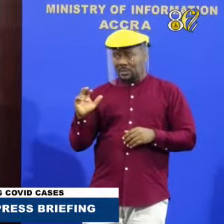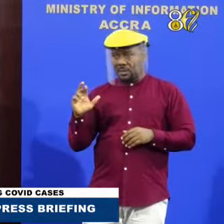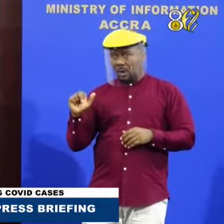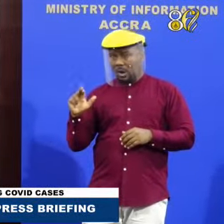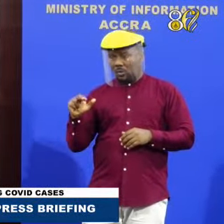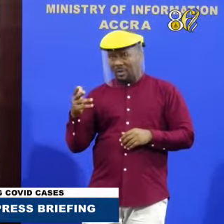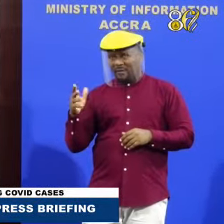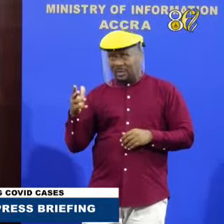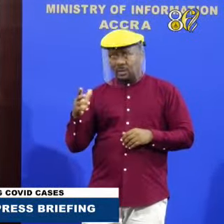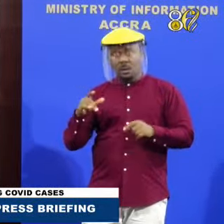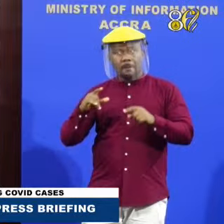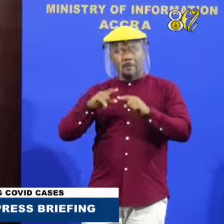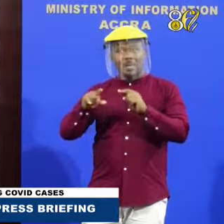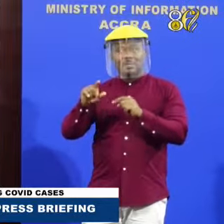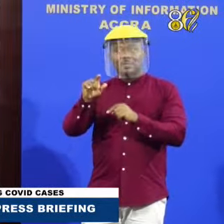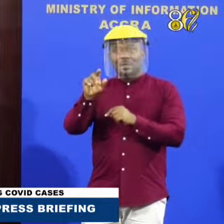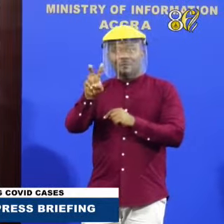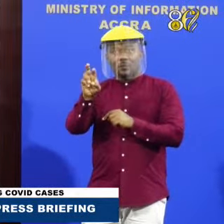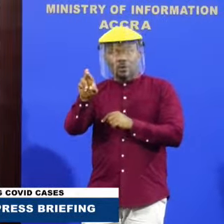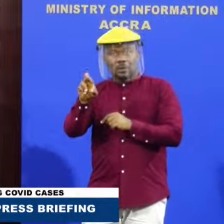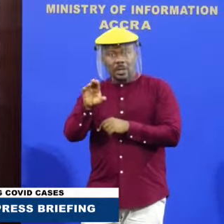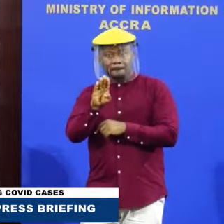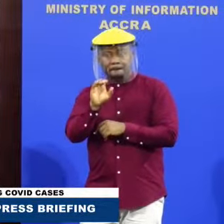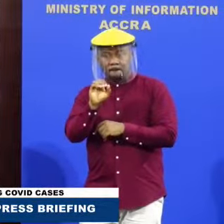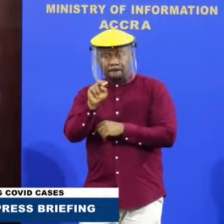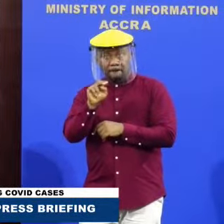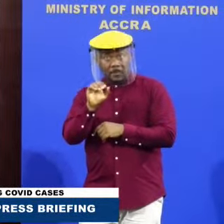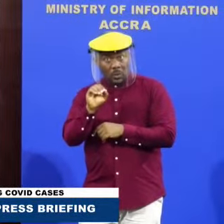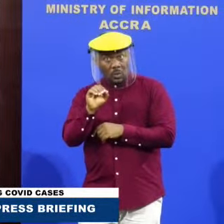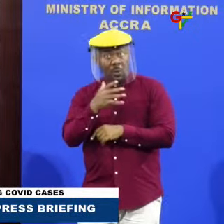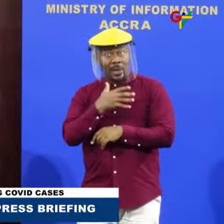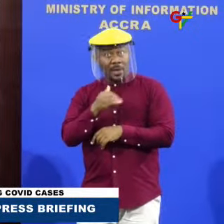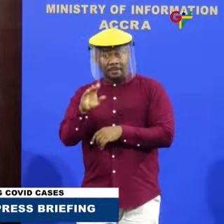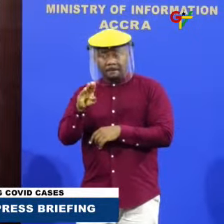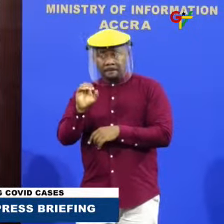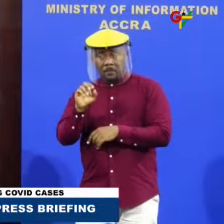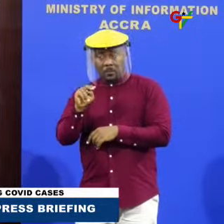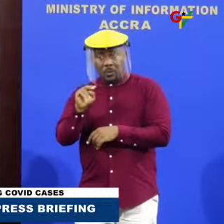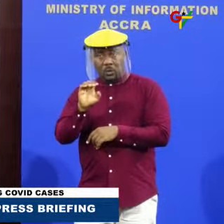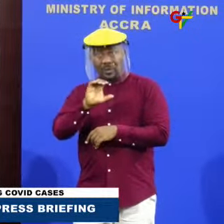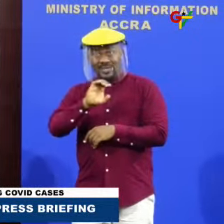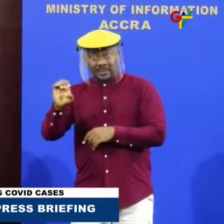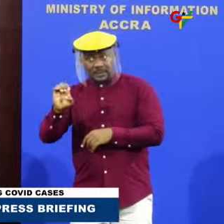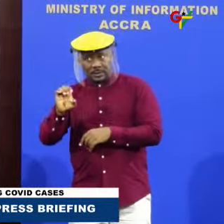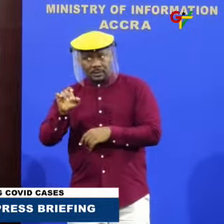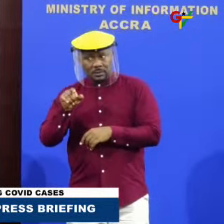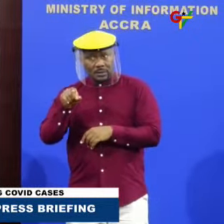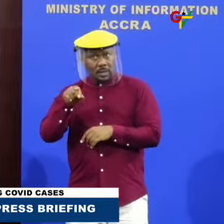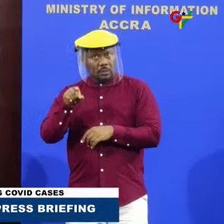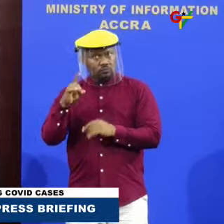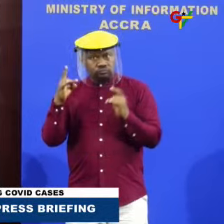new cases. Bono is also sharing some cases. We also have